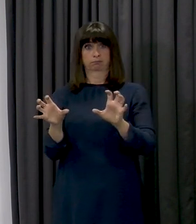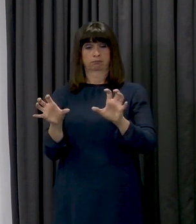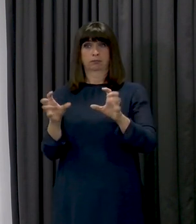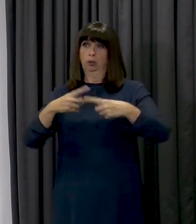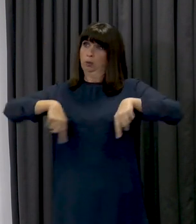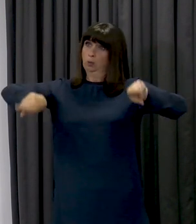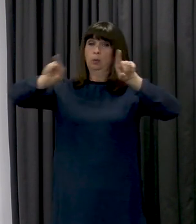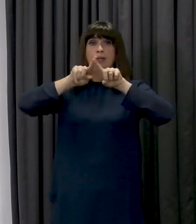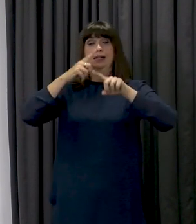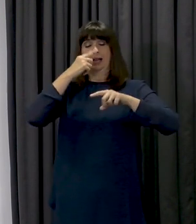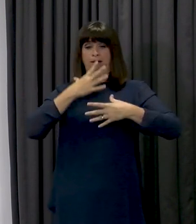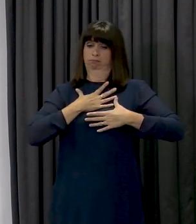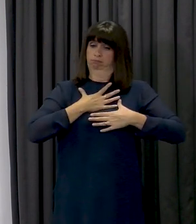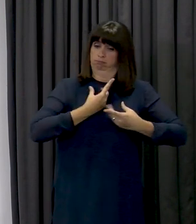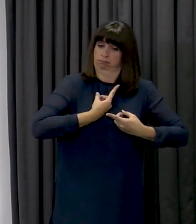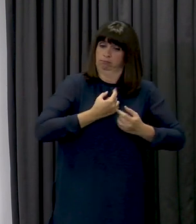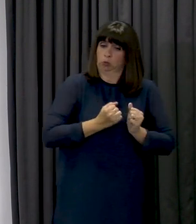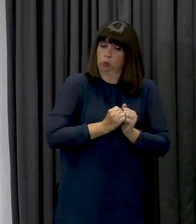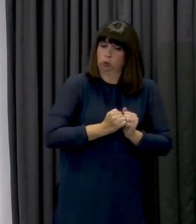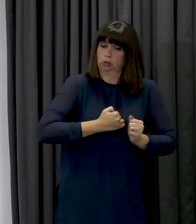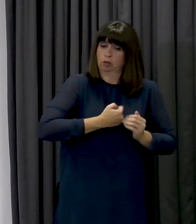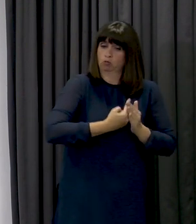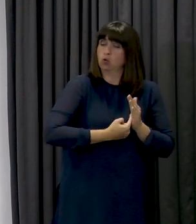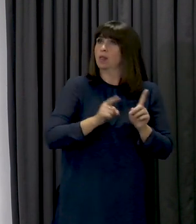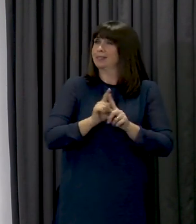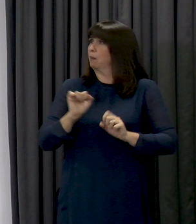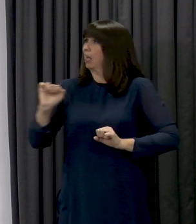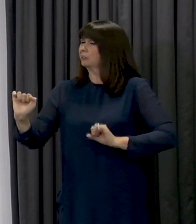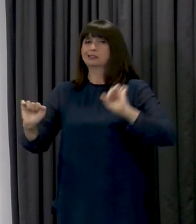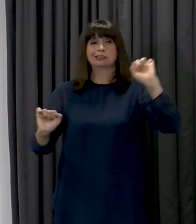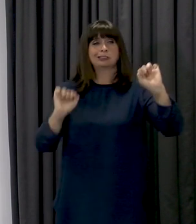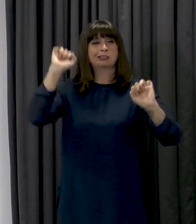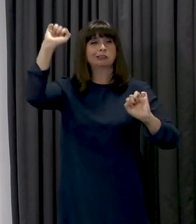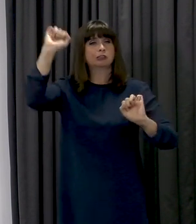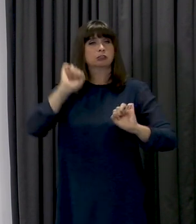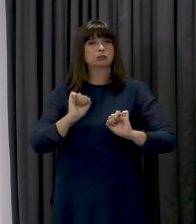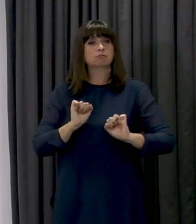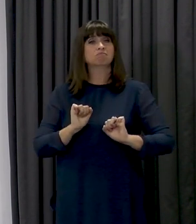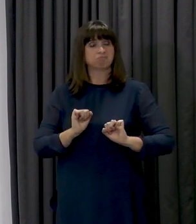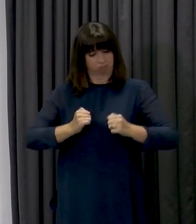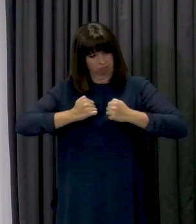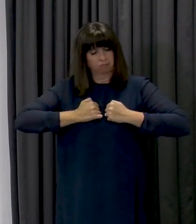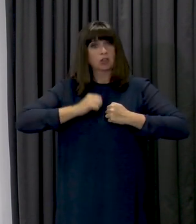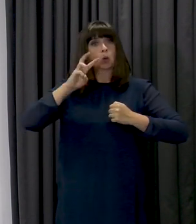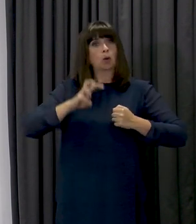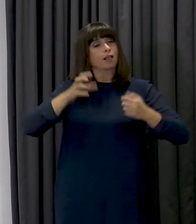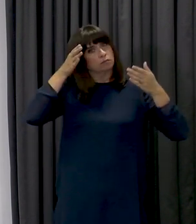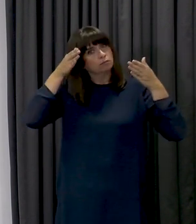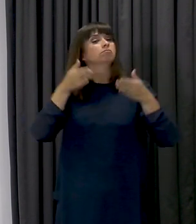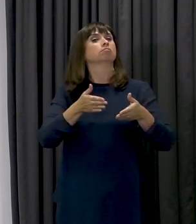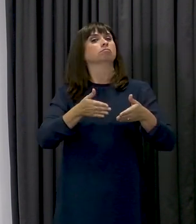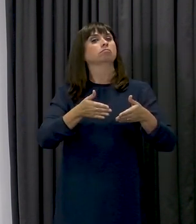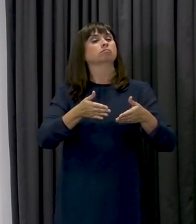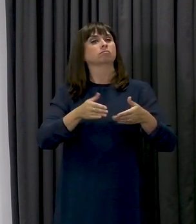ability to make the rules that best reflect their own needs and circumstances. That's what we try and do for